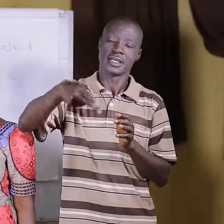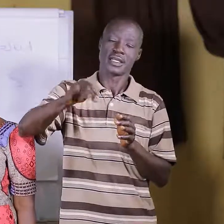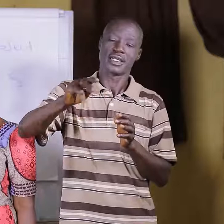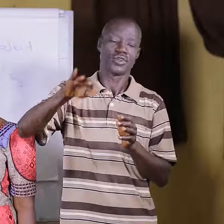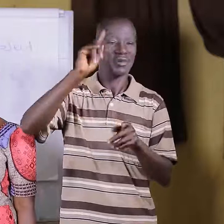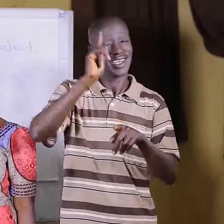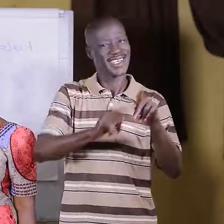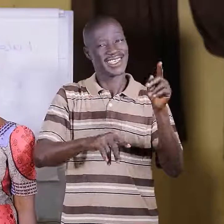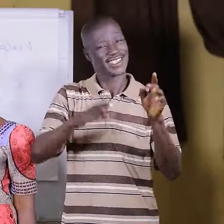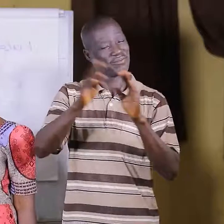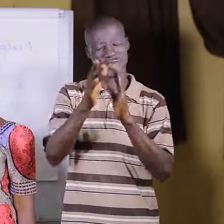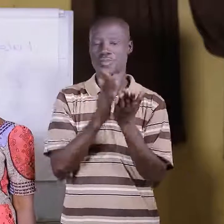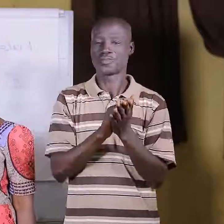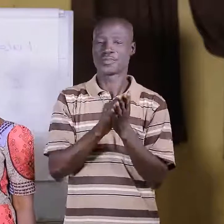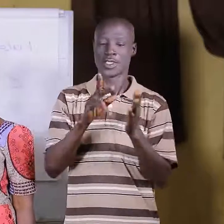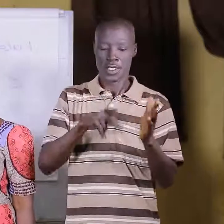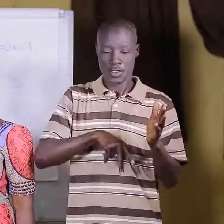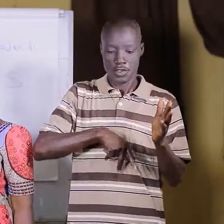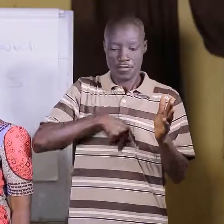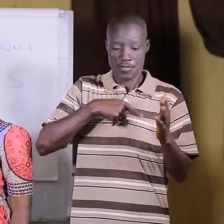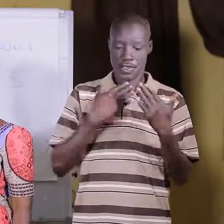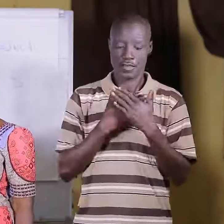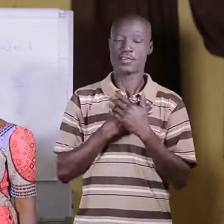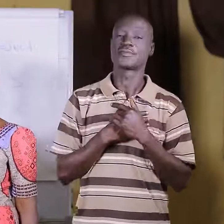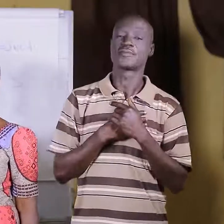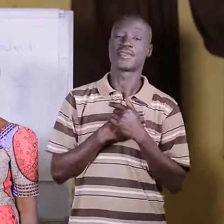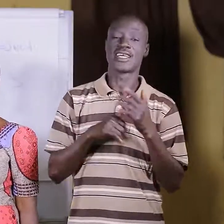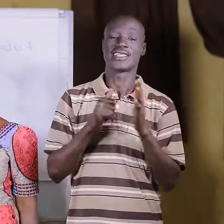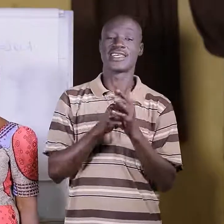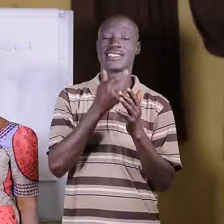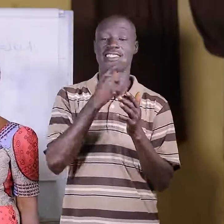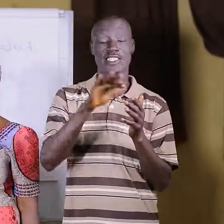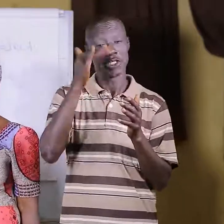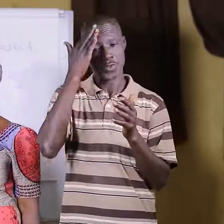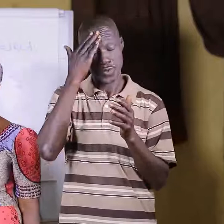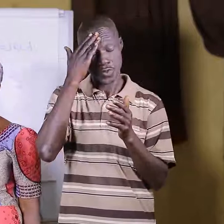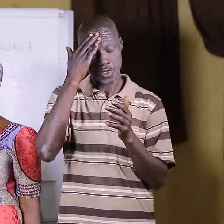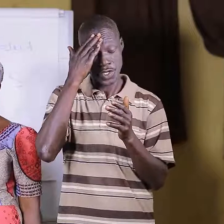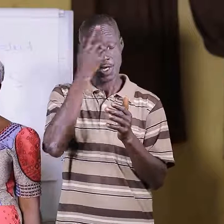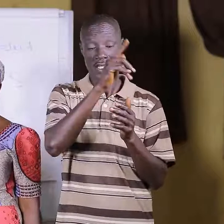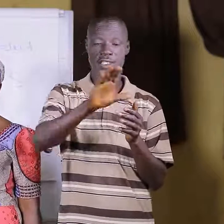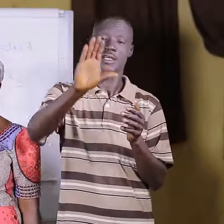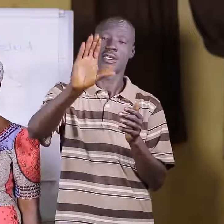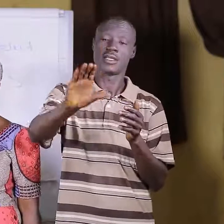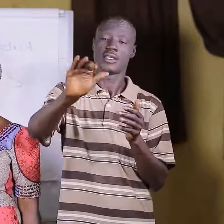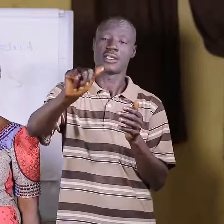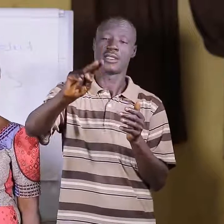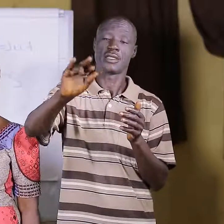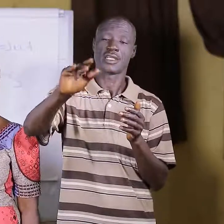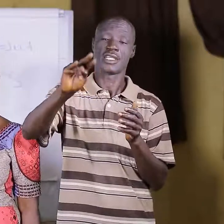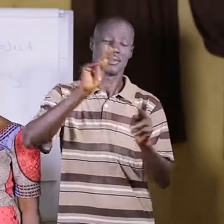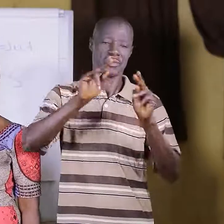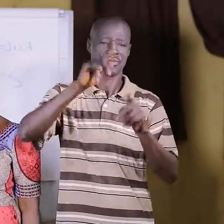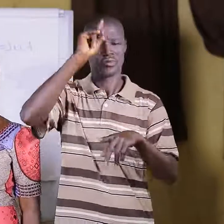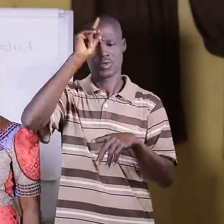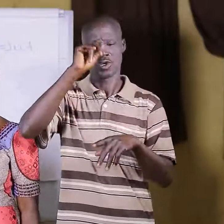them, they felt the Canaanites will only march on them. They don't have to even carry their weapons and start killing them. So